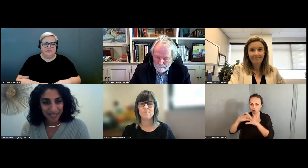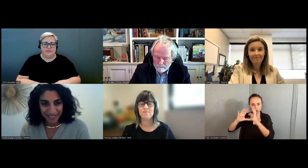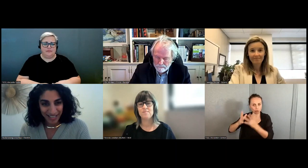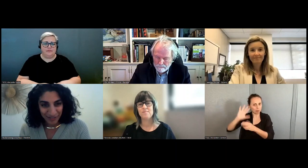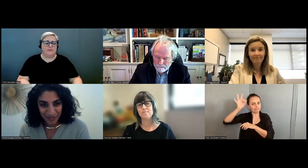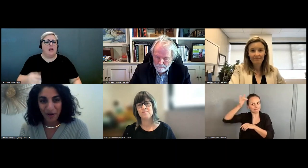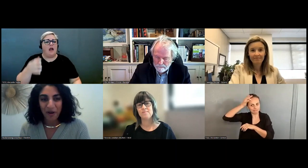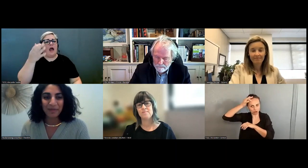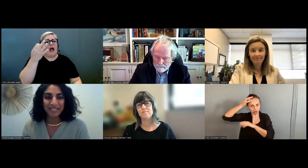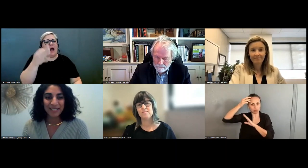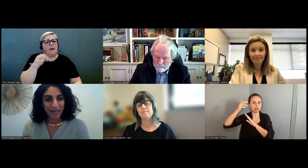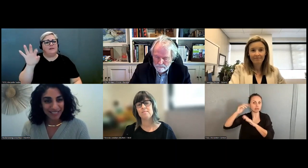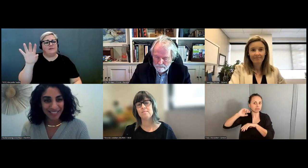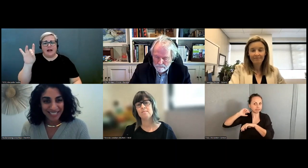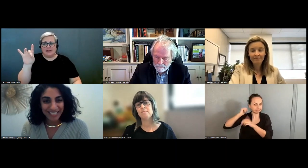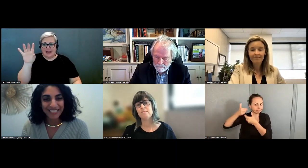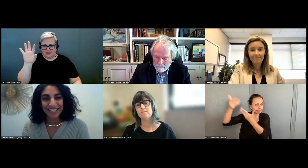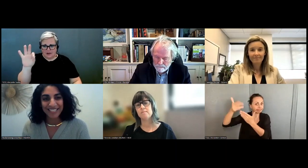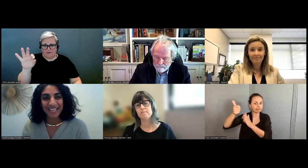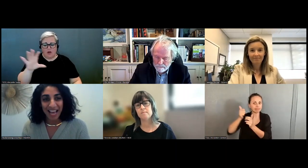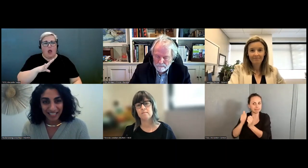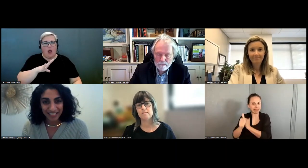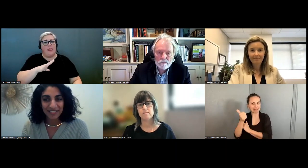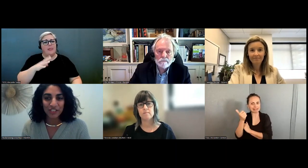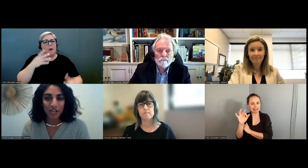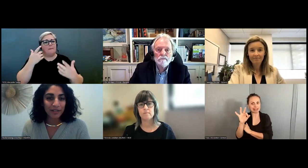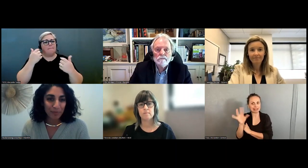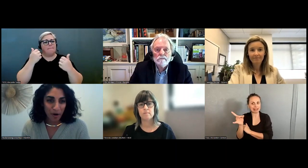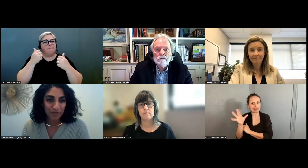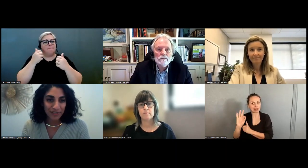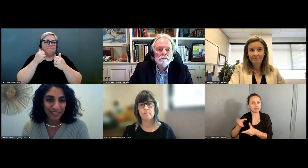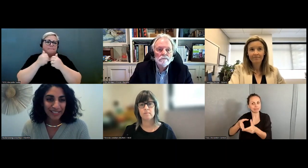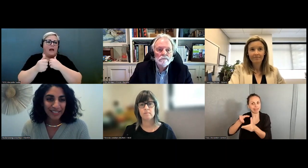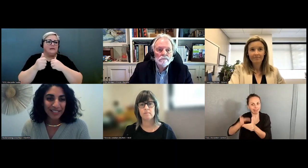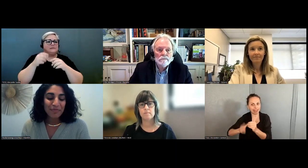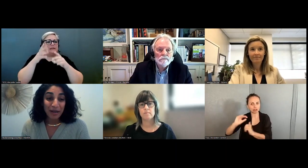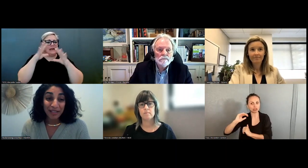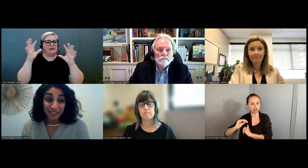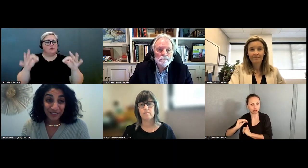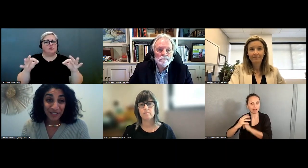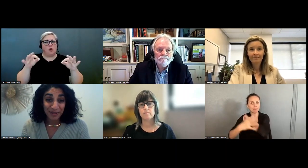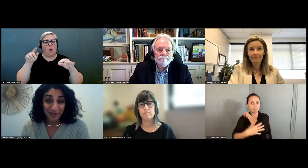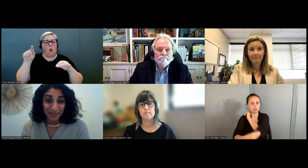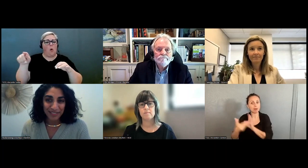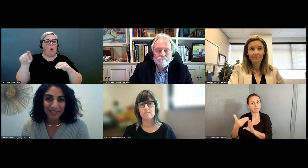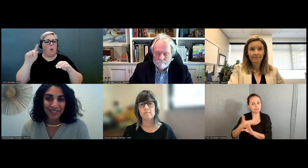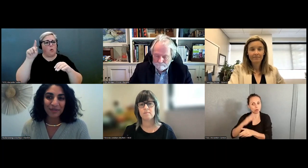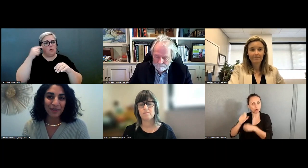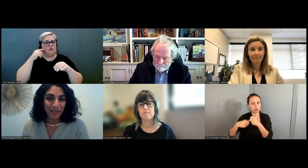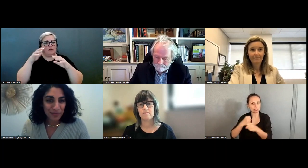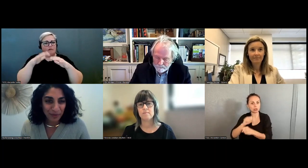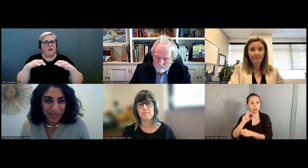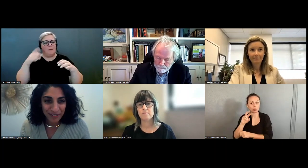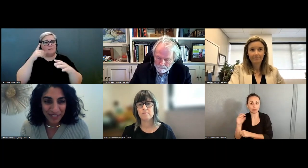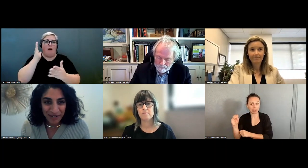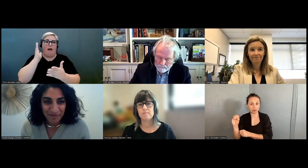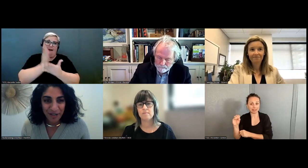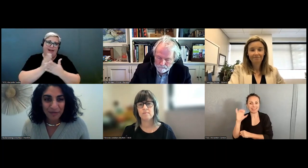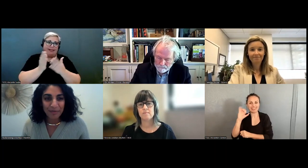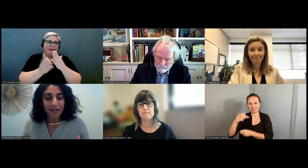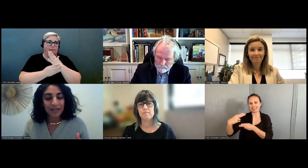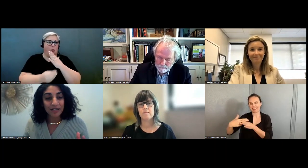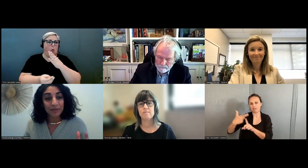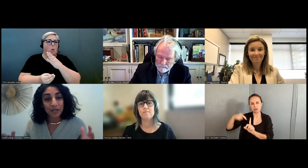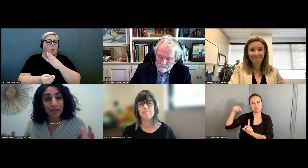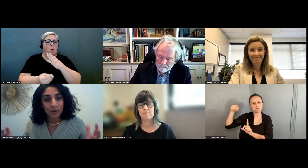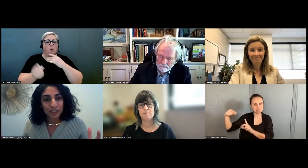that passed in the House of Commons back in 1989 to end child poverty by the year 2000. So that is where we get our name